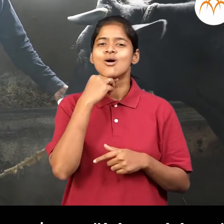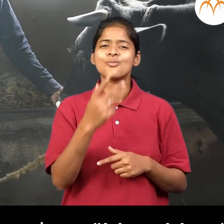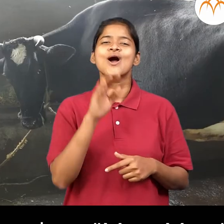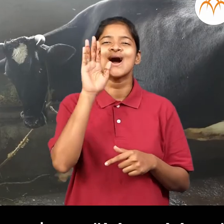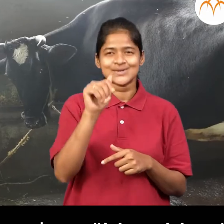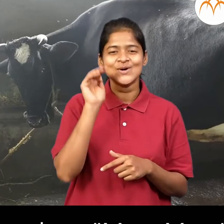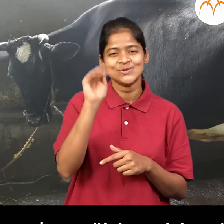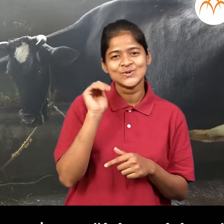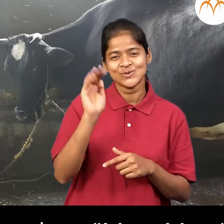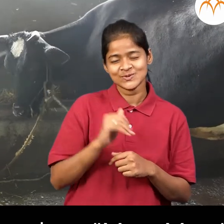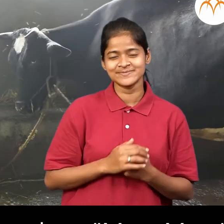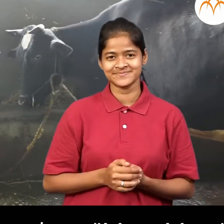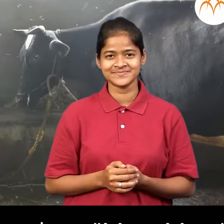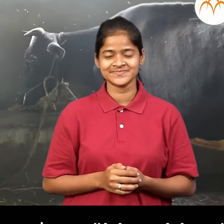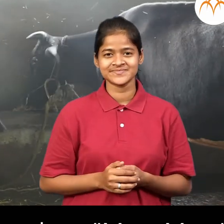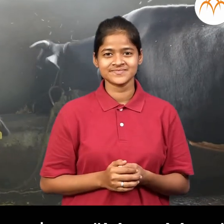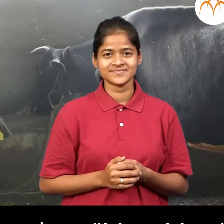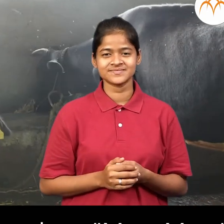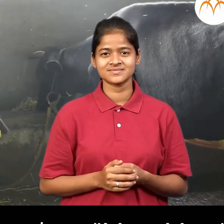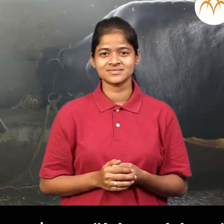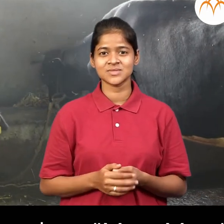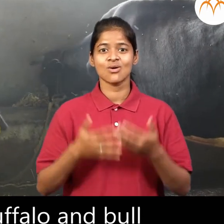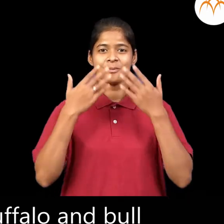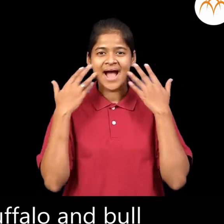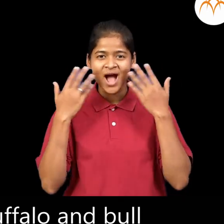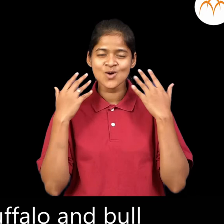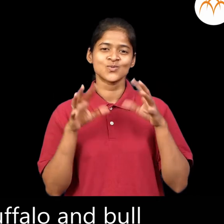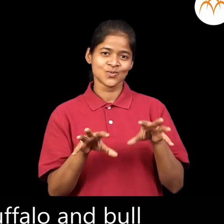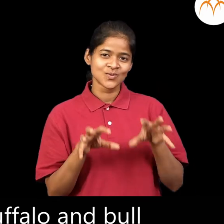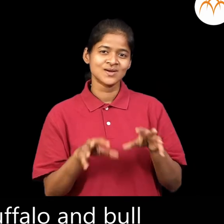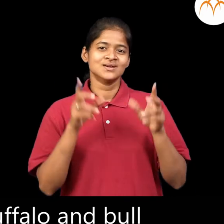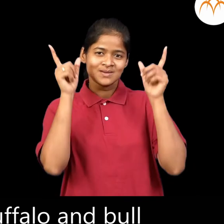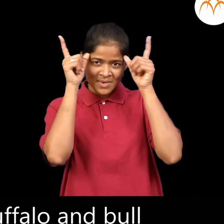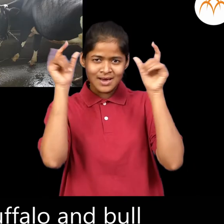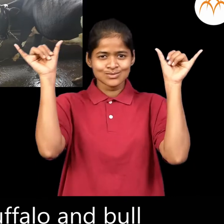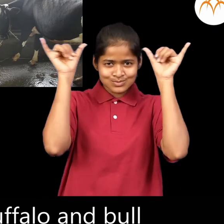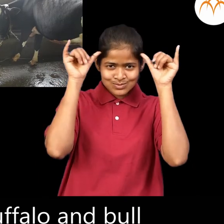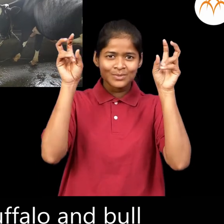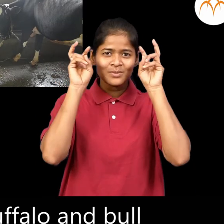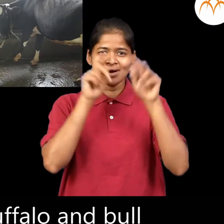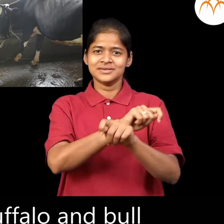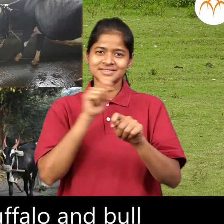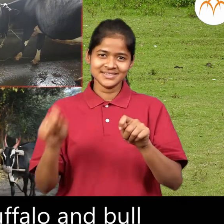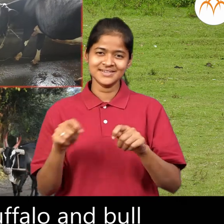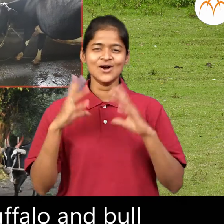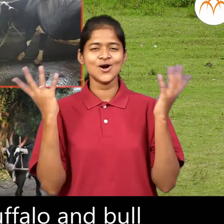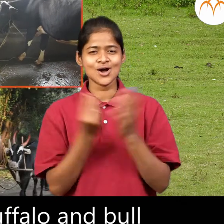also call them and say, Moo, moo, cat, dog, cow, buffalo and bull.